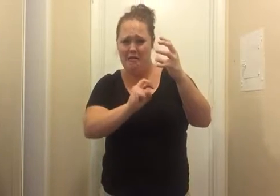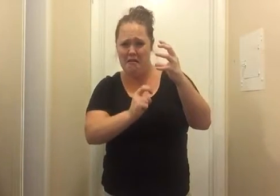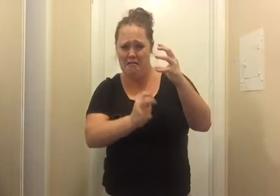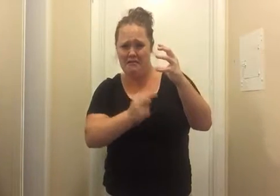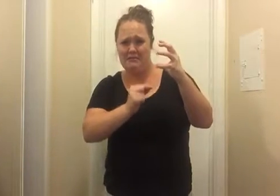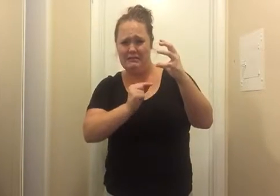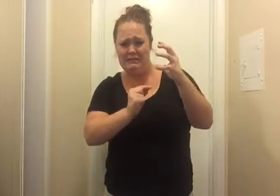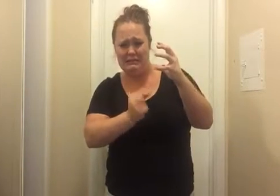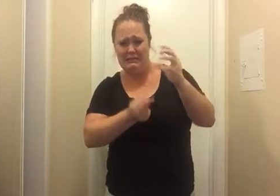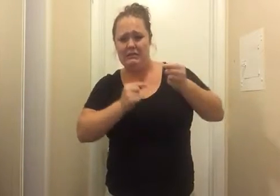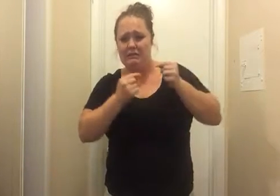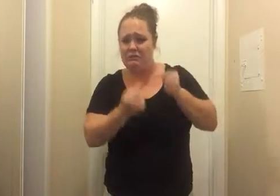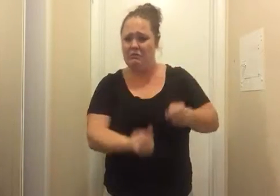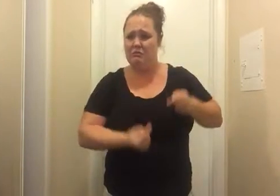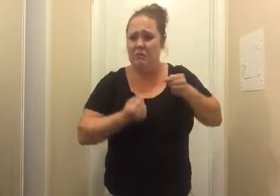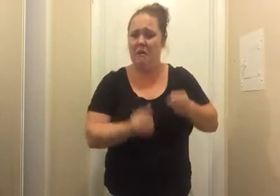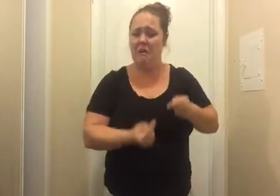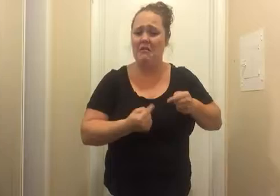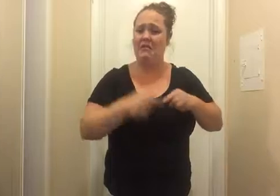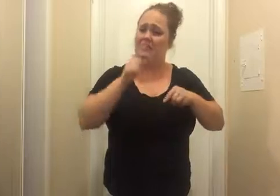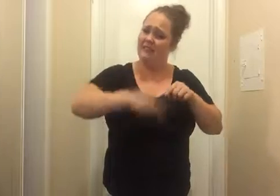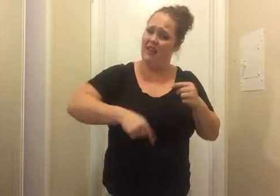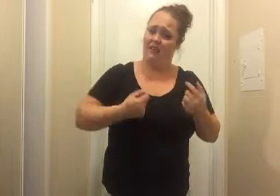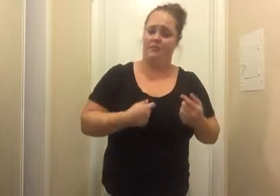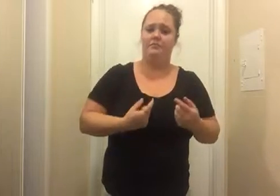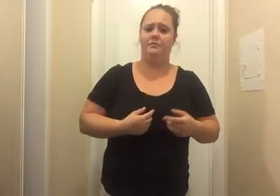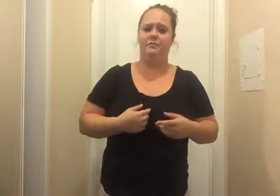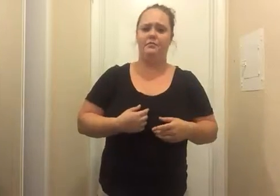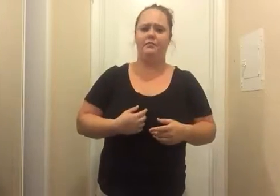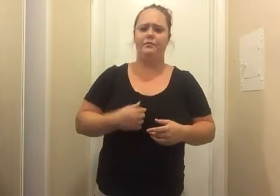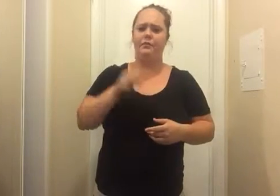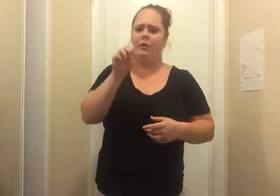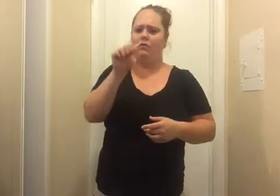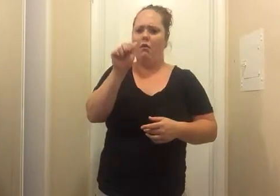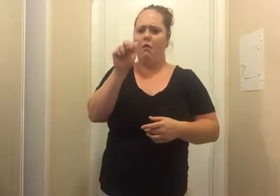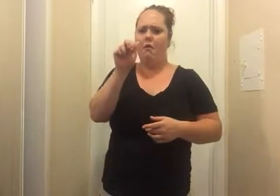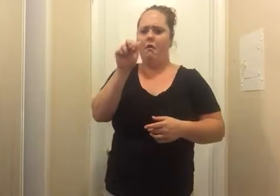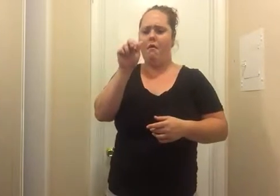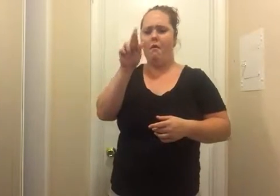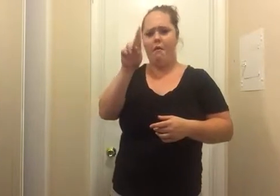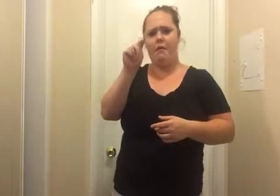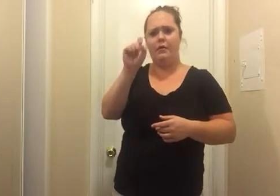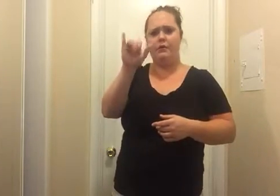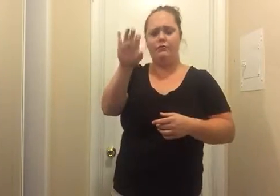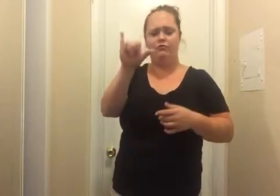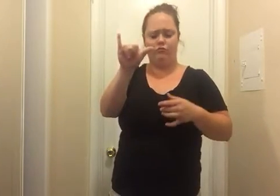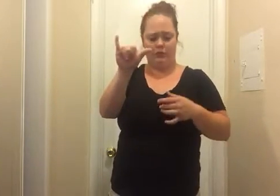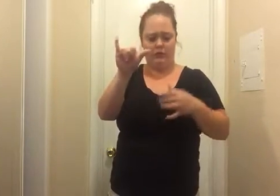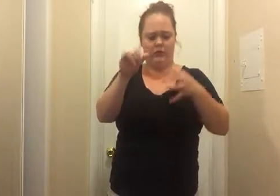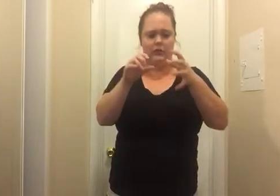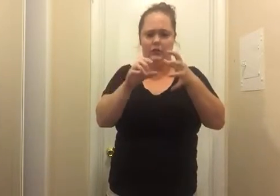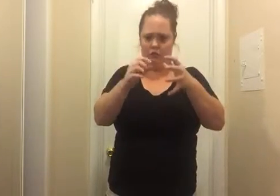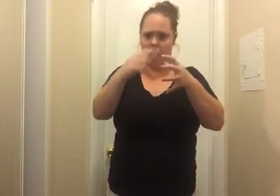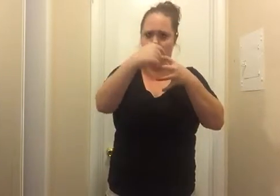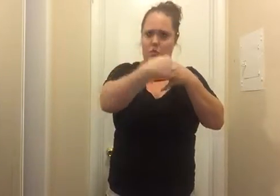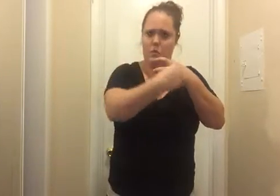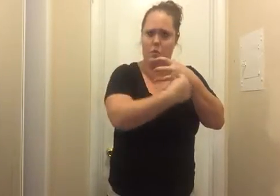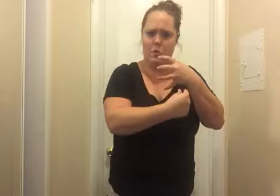So they might have a little membrane covering the top of it, but they're unstable enough so that they eventually, because of the blood